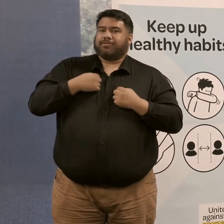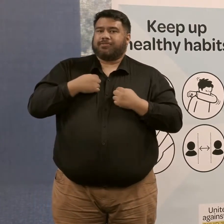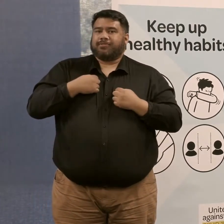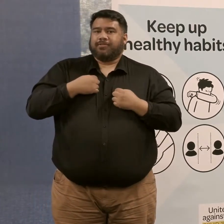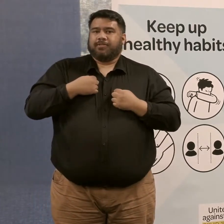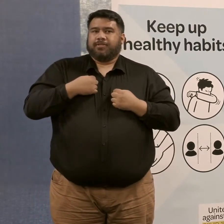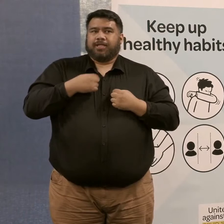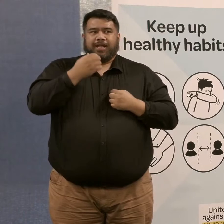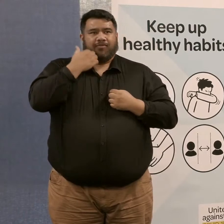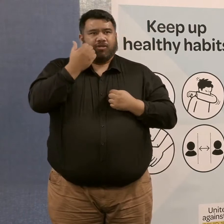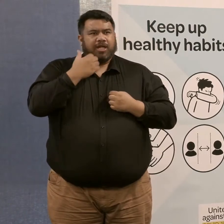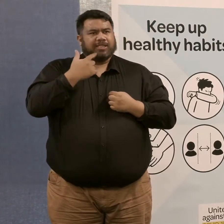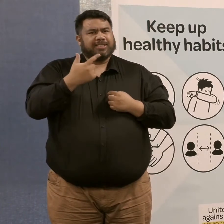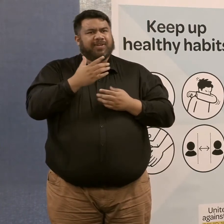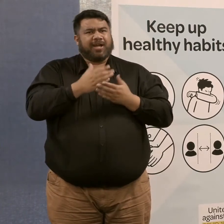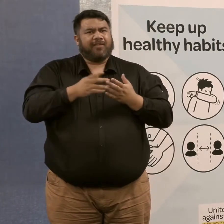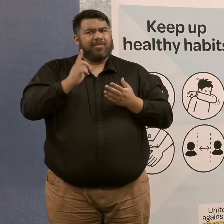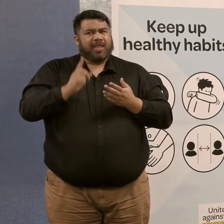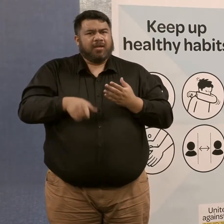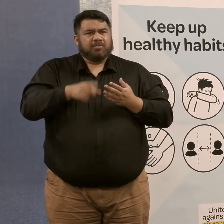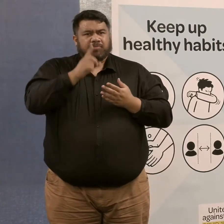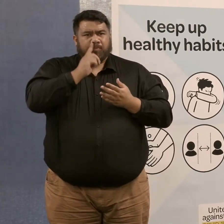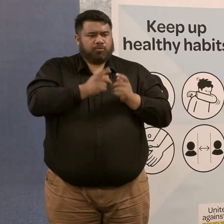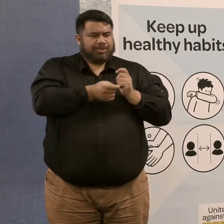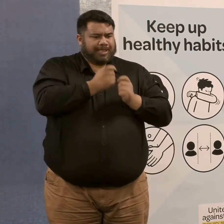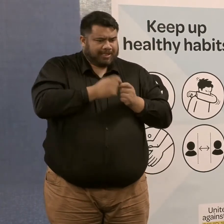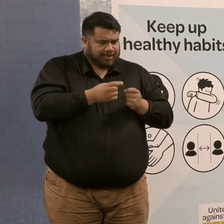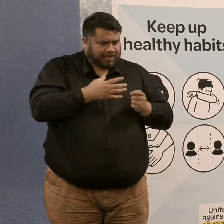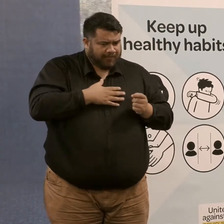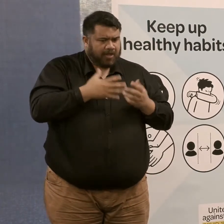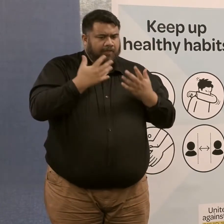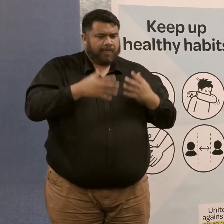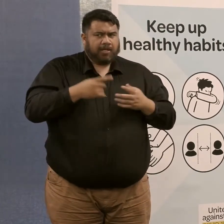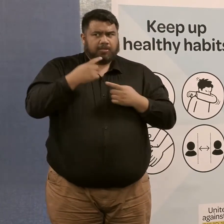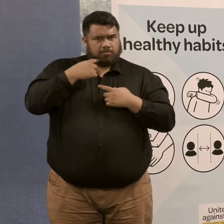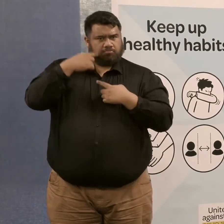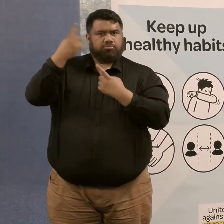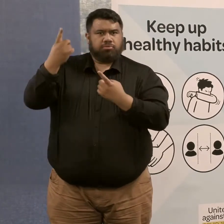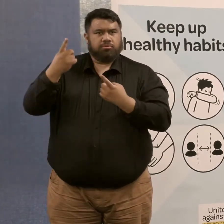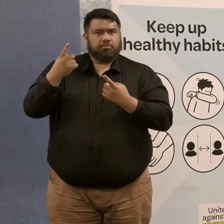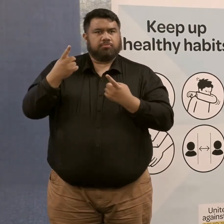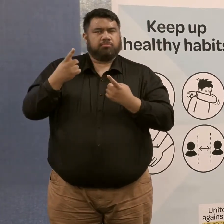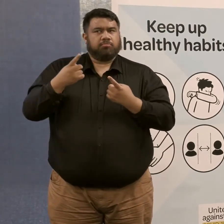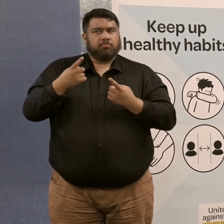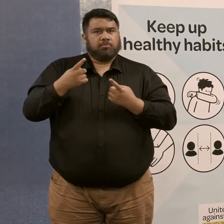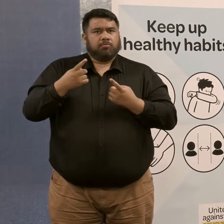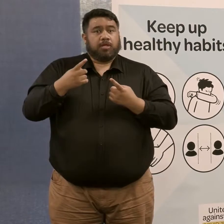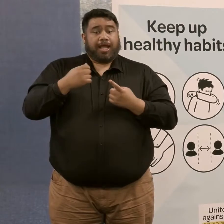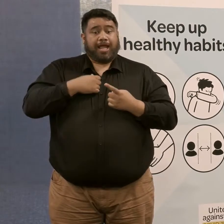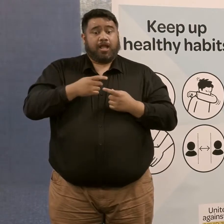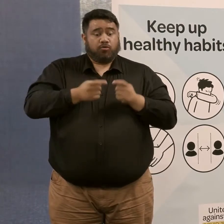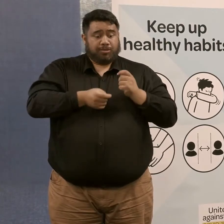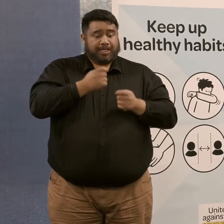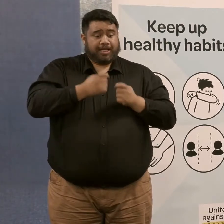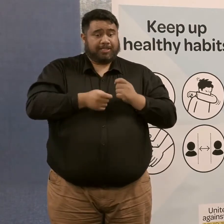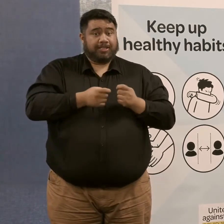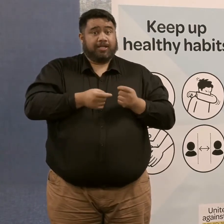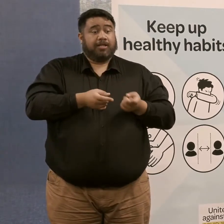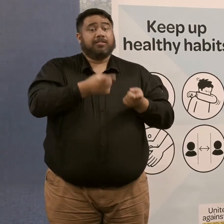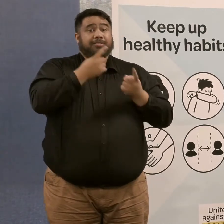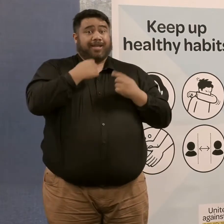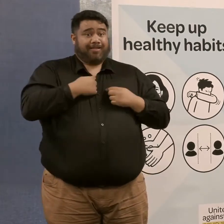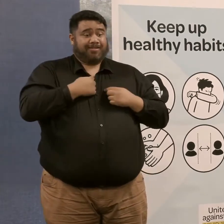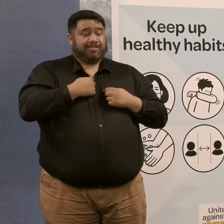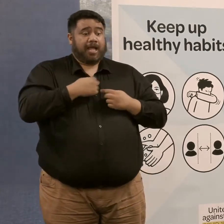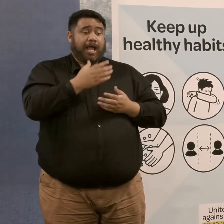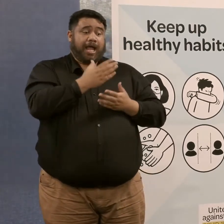7,500 cases every day. These are people who are not just doing the test, but are reporting them. And about half of our tests that are reported, our rapid antigen